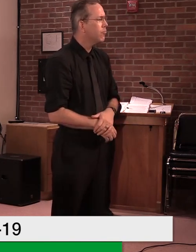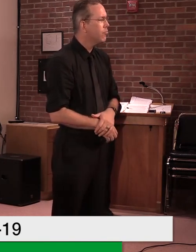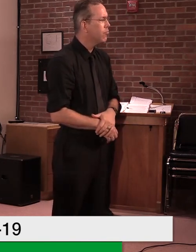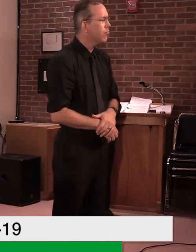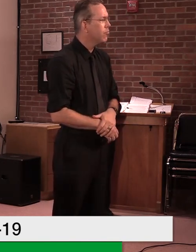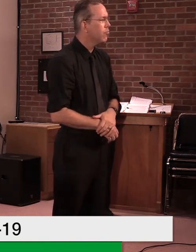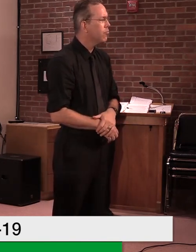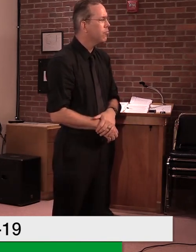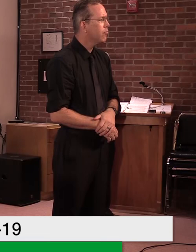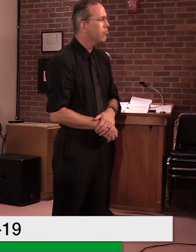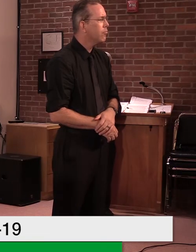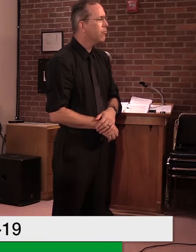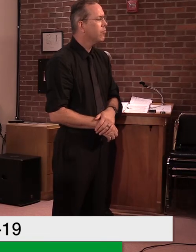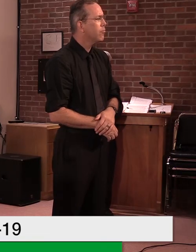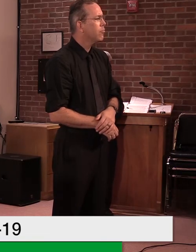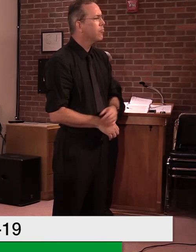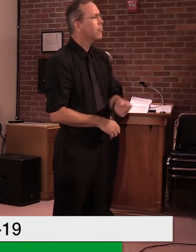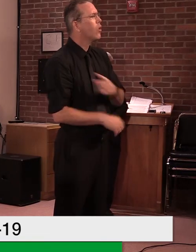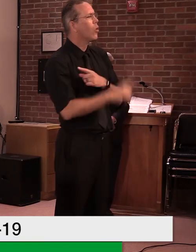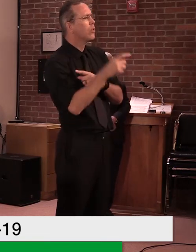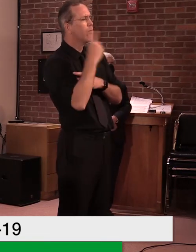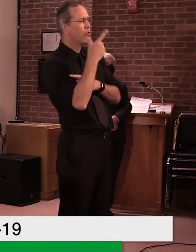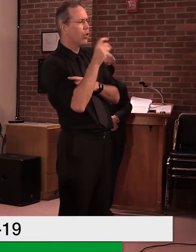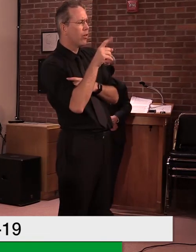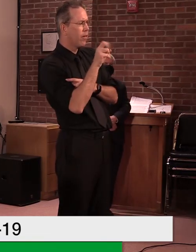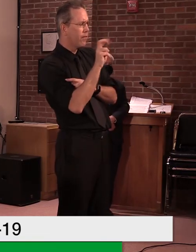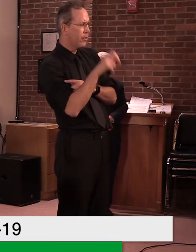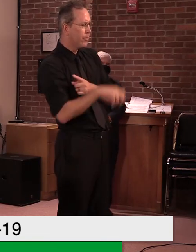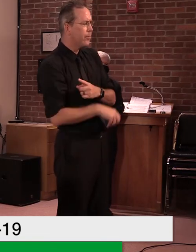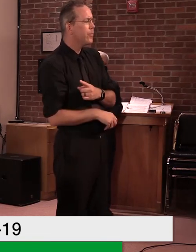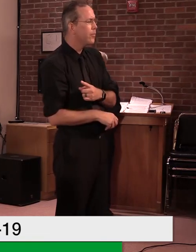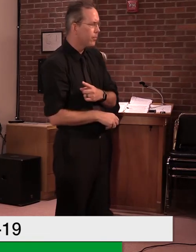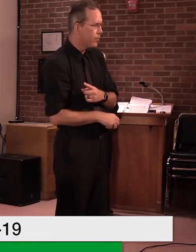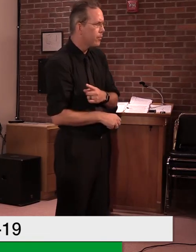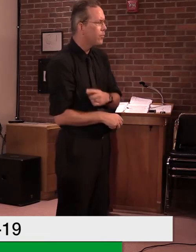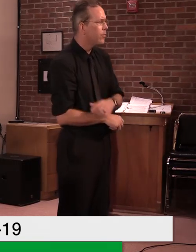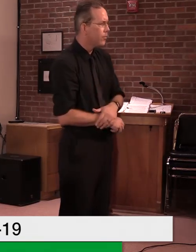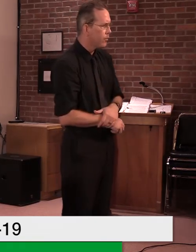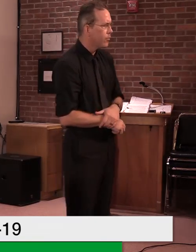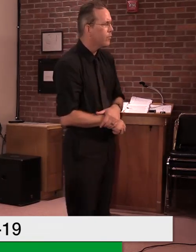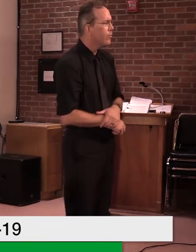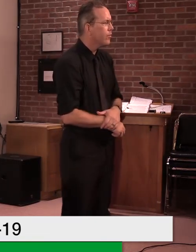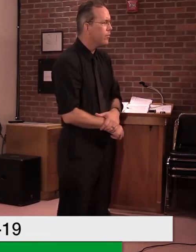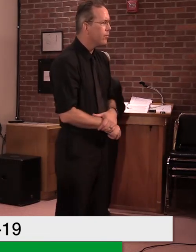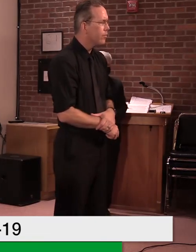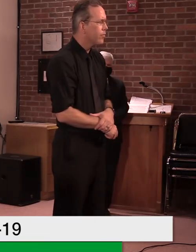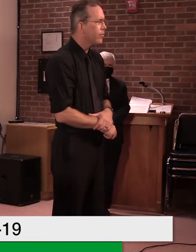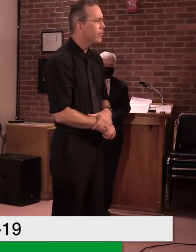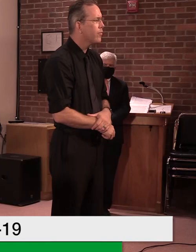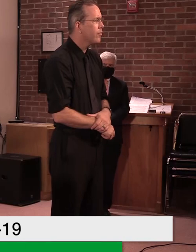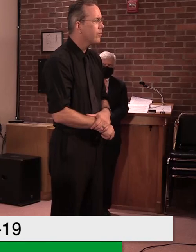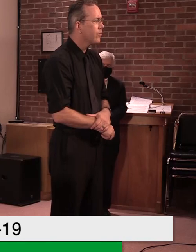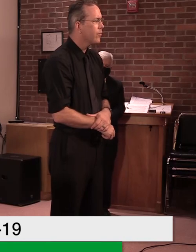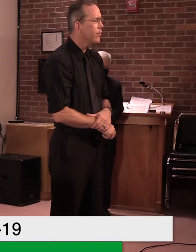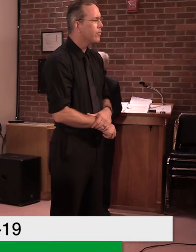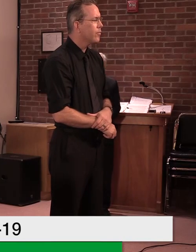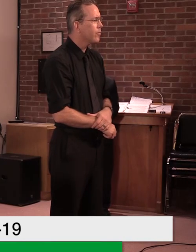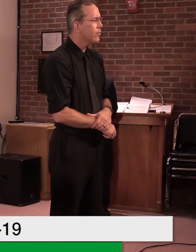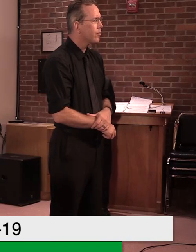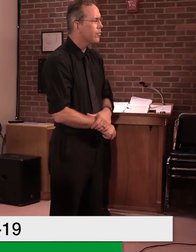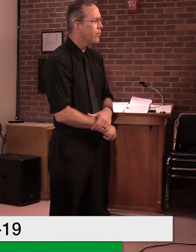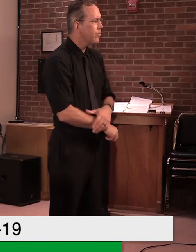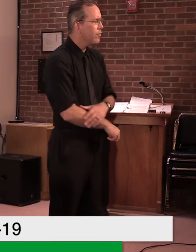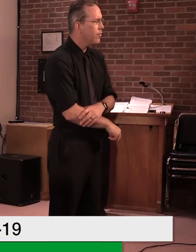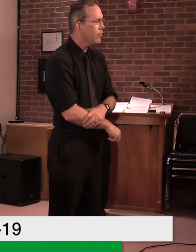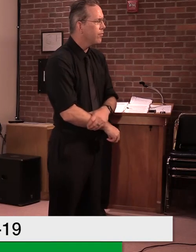false positive on antigen testing in Manchester, as the state's public health expert, are you concerned that